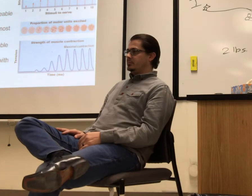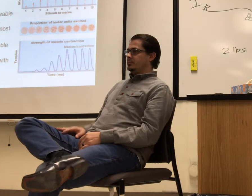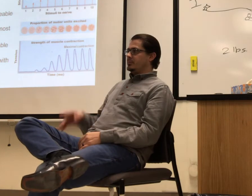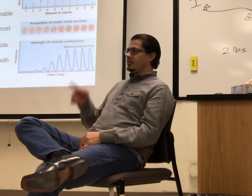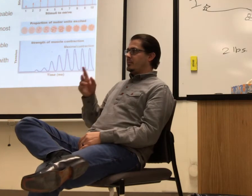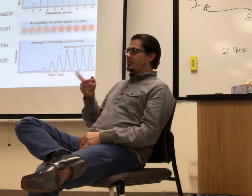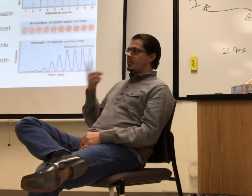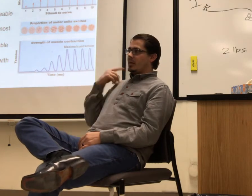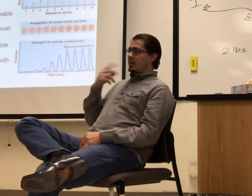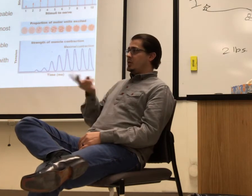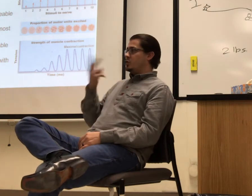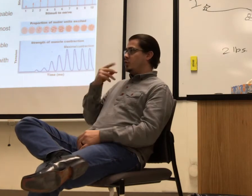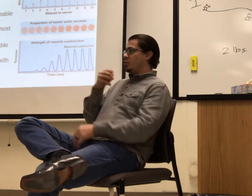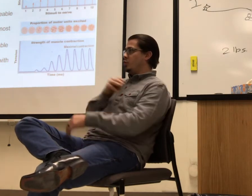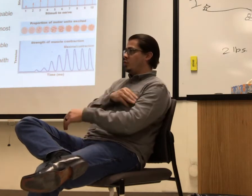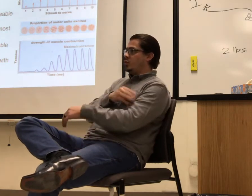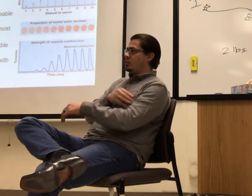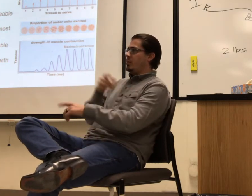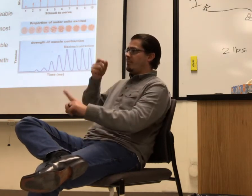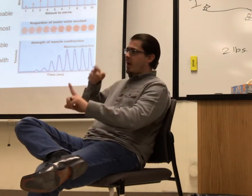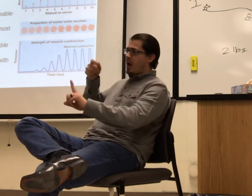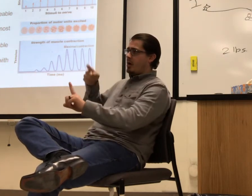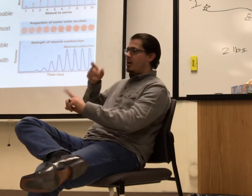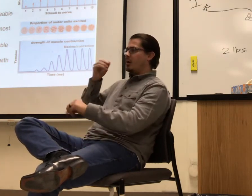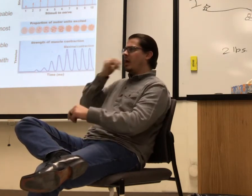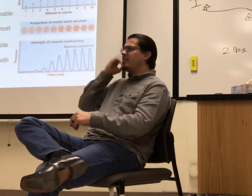fire, and basically, let's say that's enough